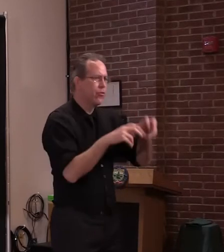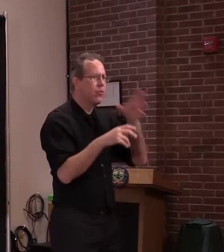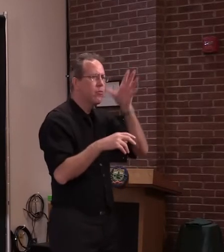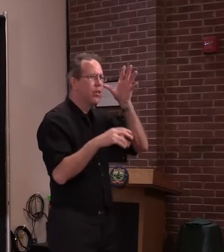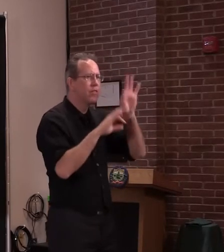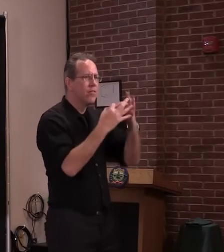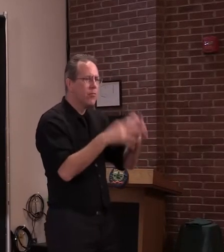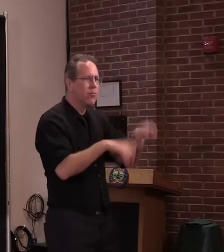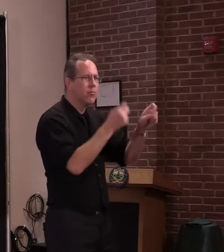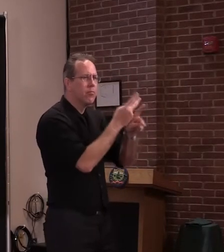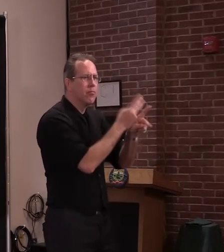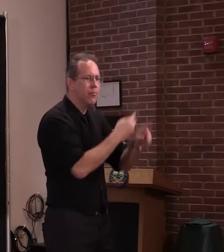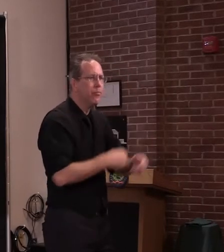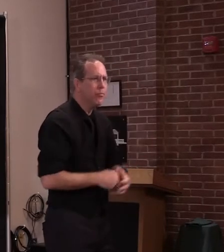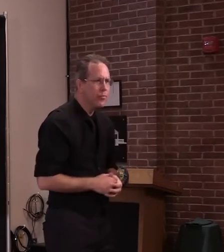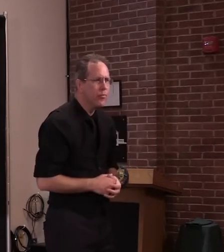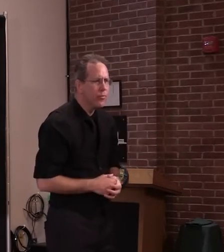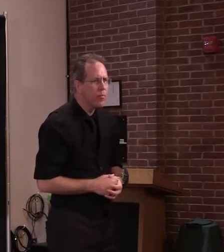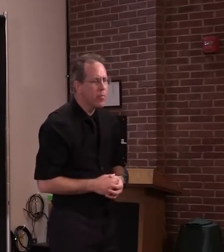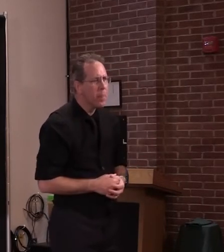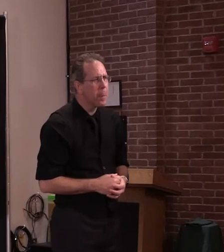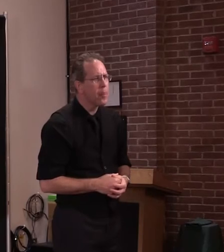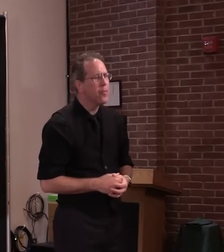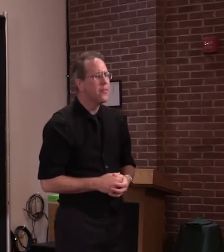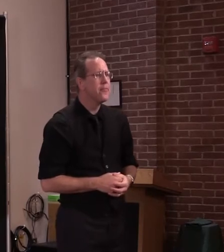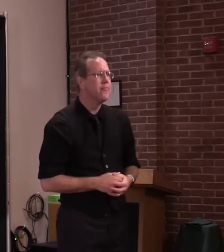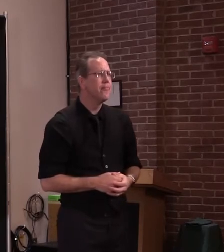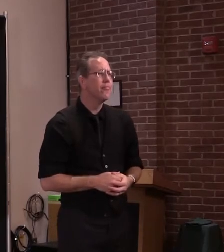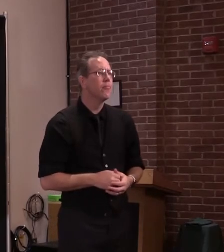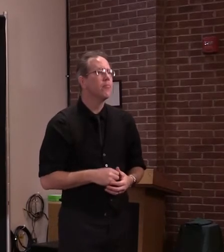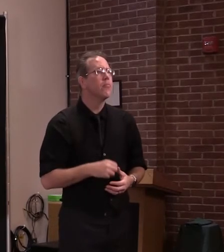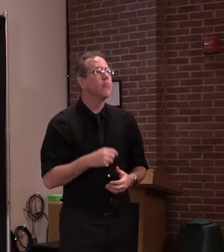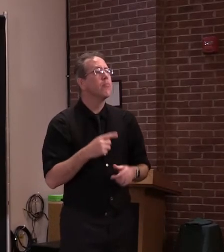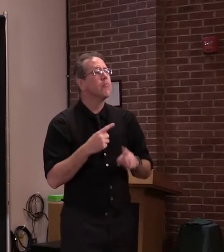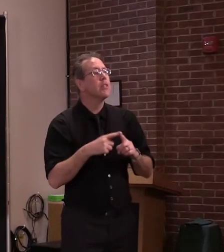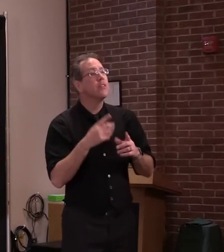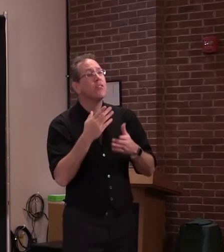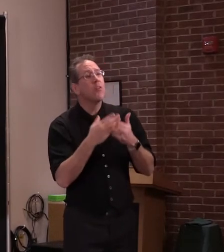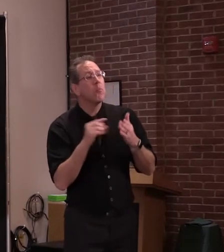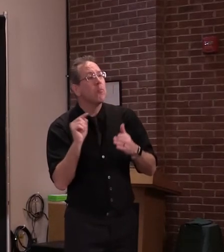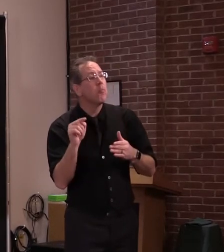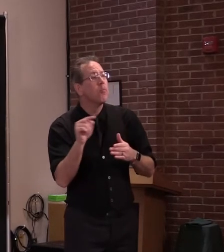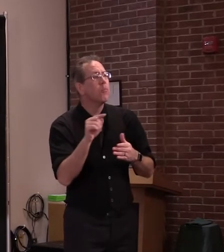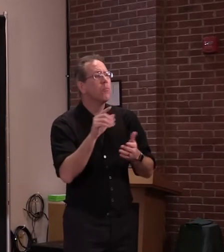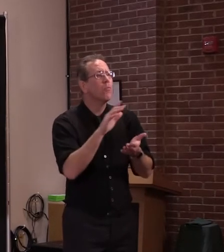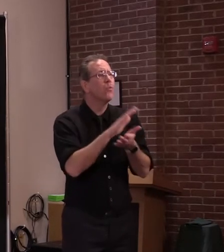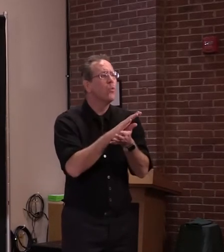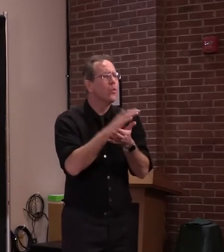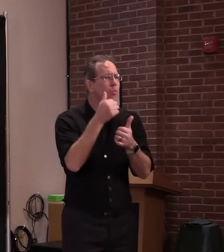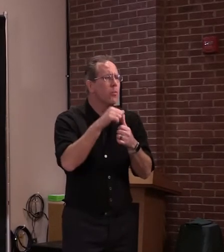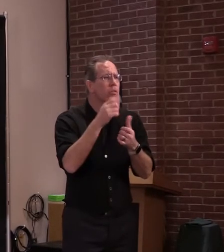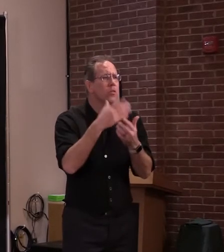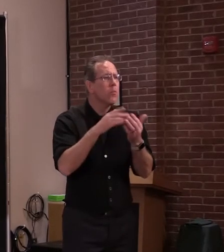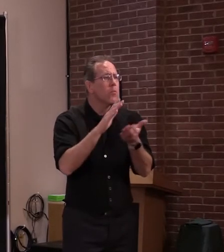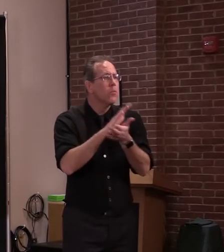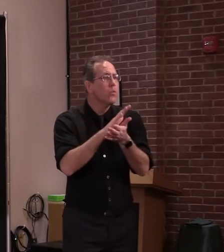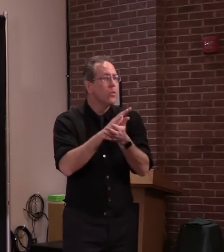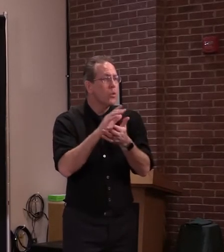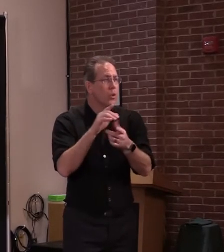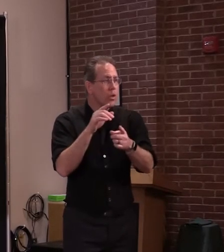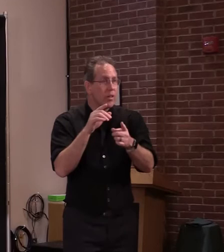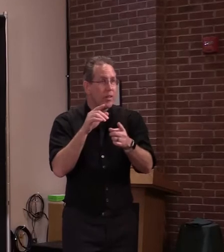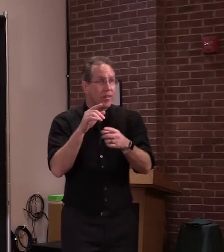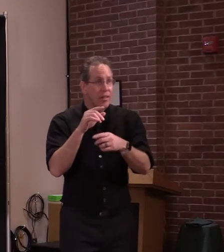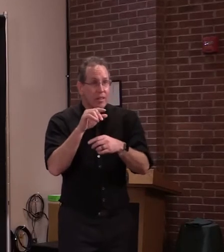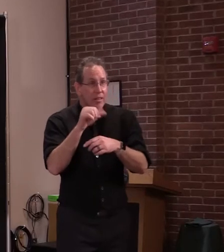contact tracing once you got to a certain vaccination standpoint, so some schools had reached there. There was also changes that we made in the fall, really looking